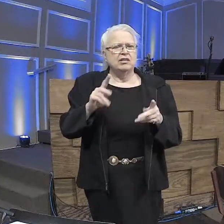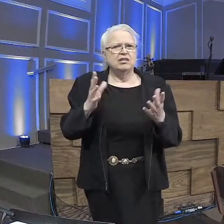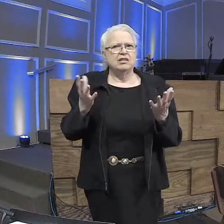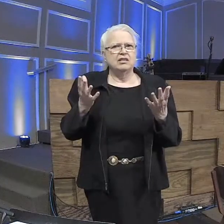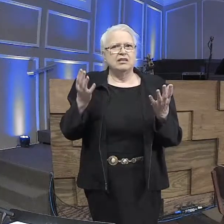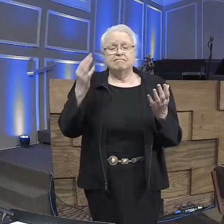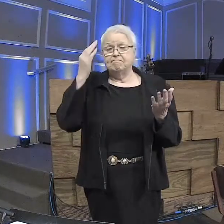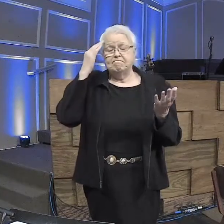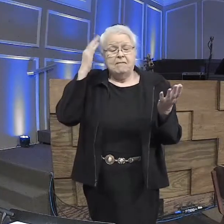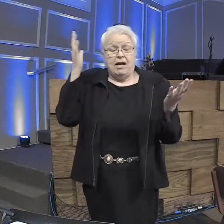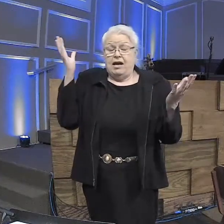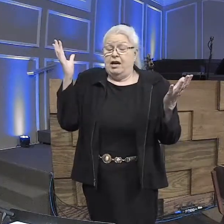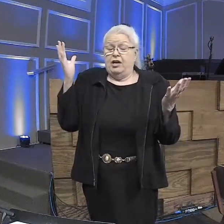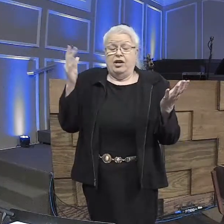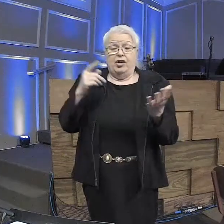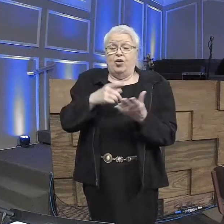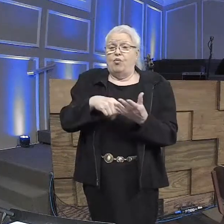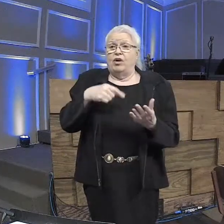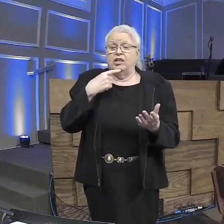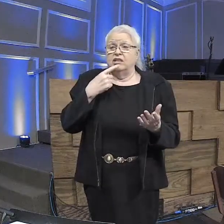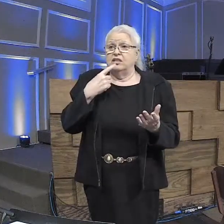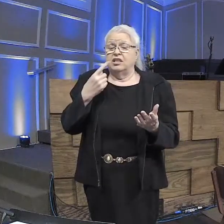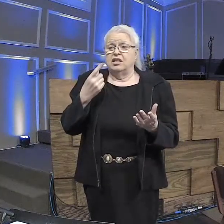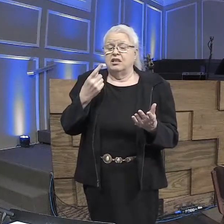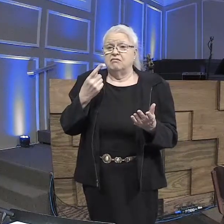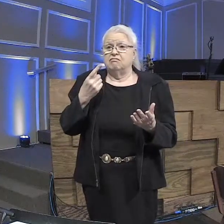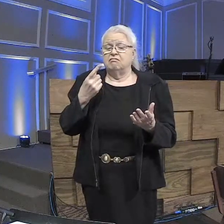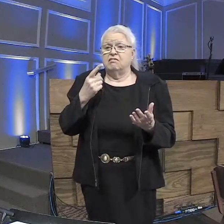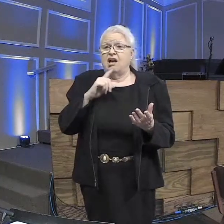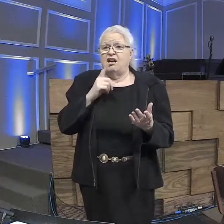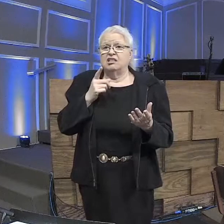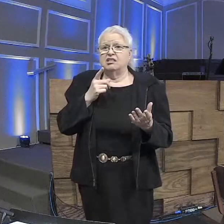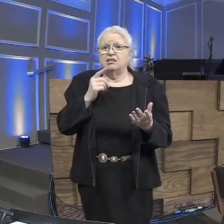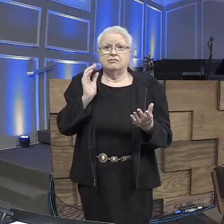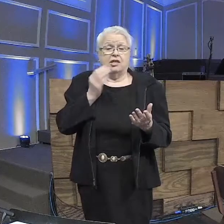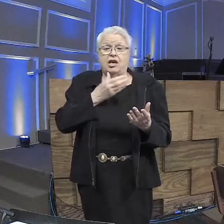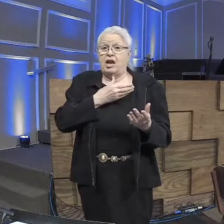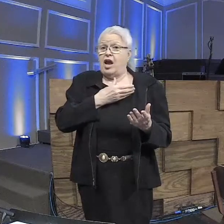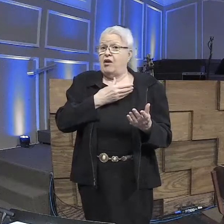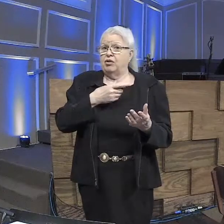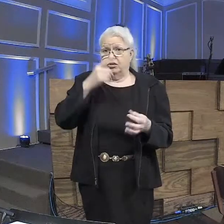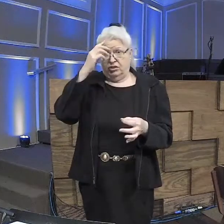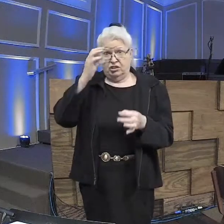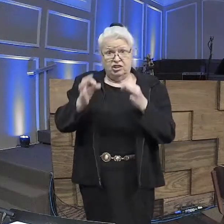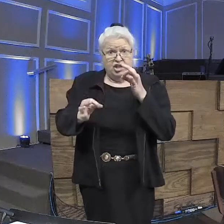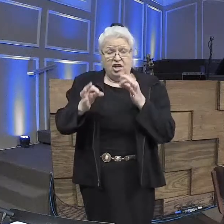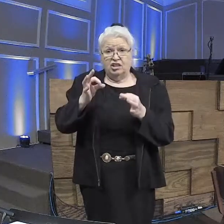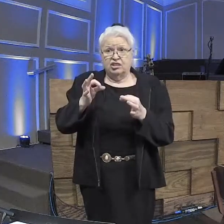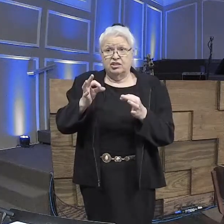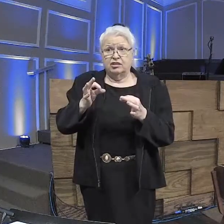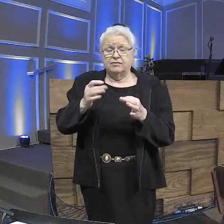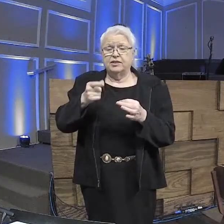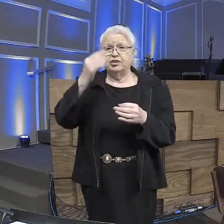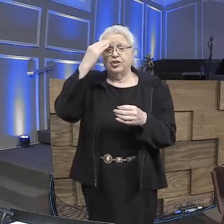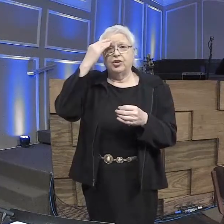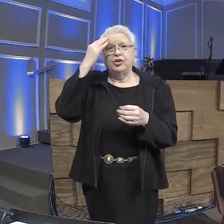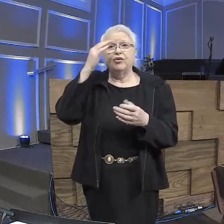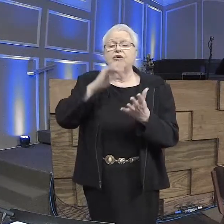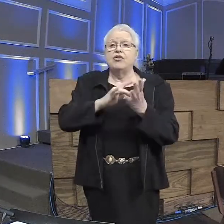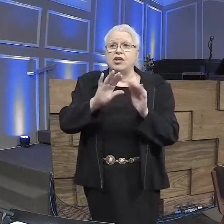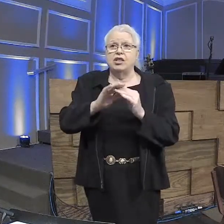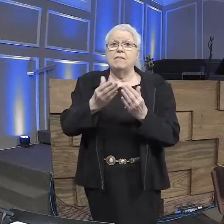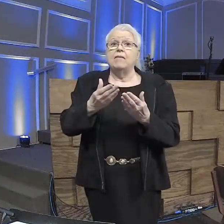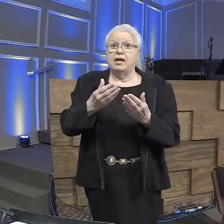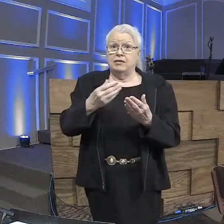I don't know what to say about them, quite frankly. It's not ours to judge, but you know the Bible does say a word